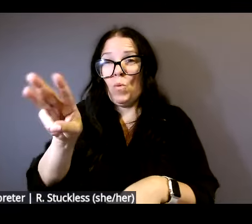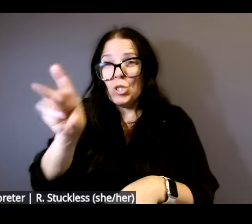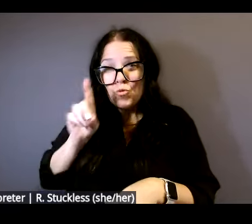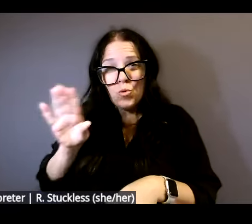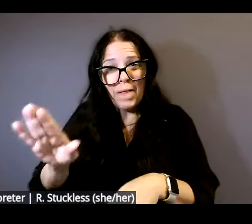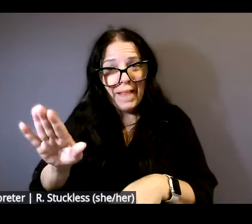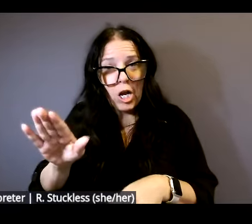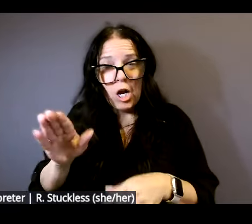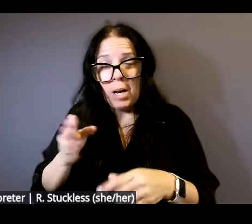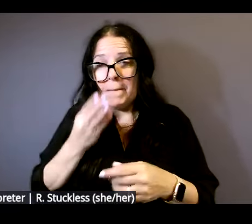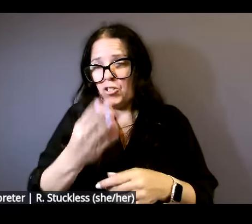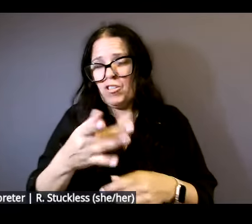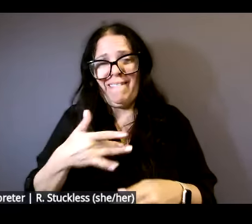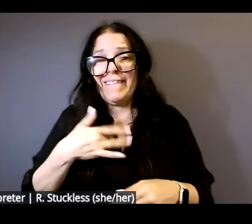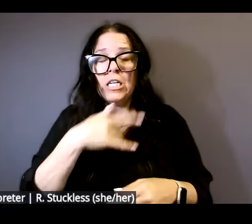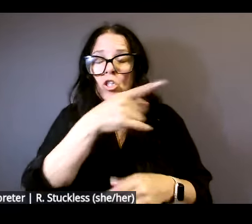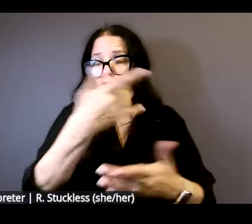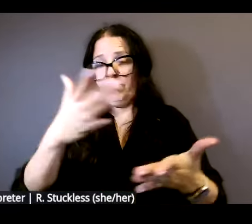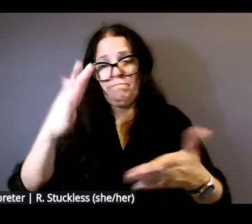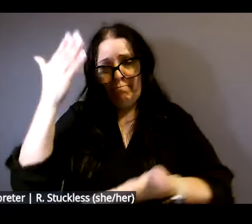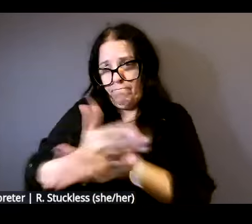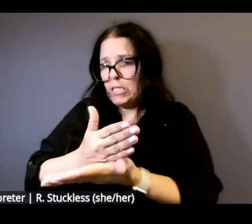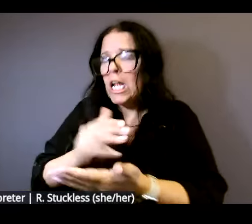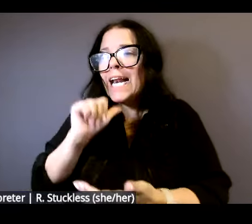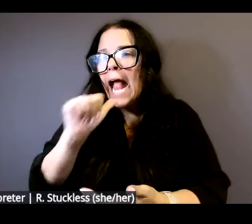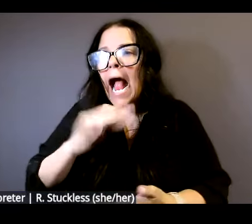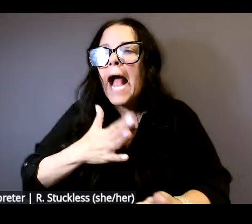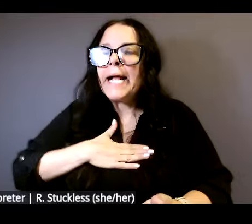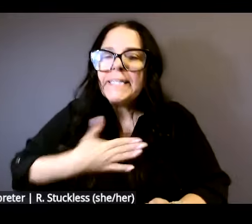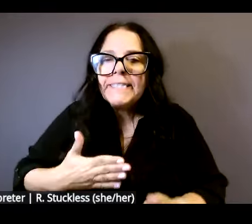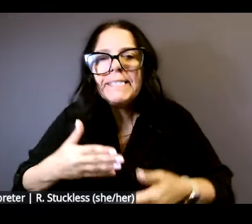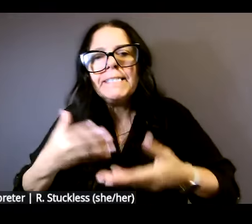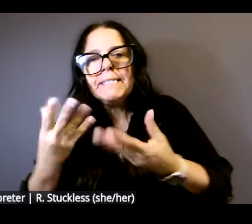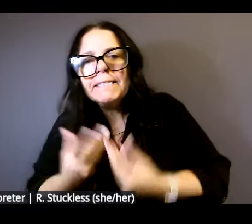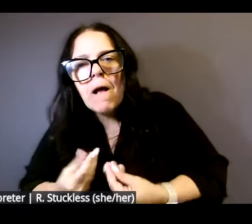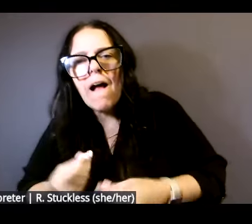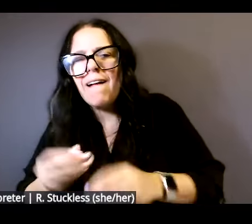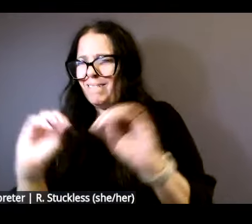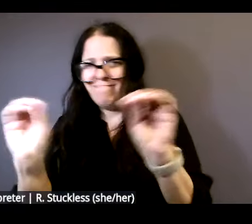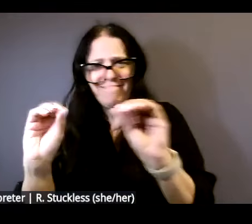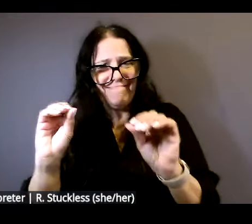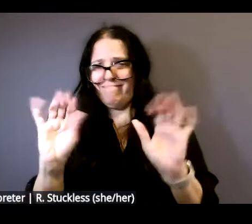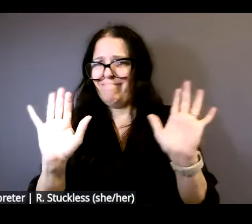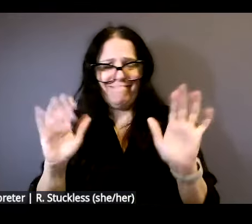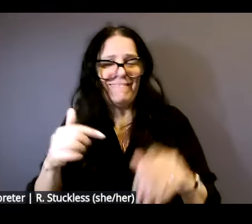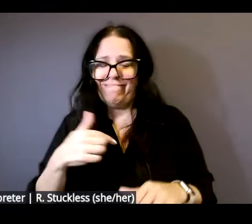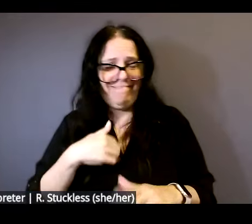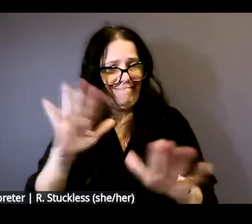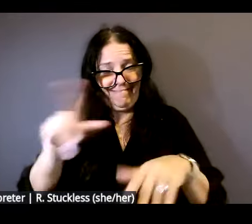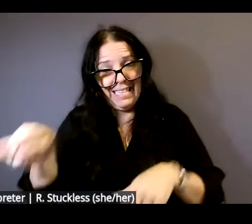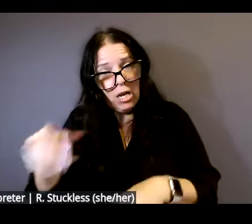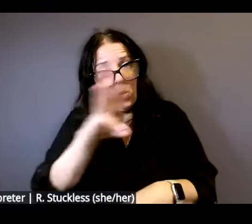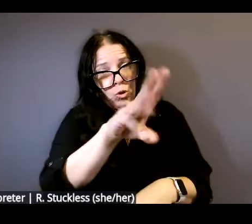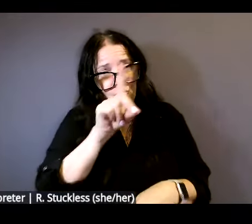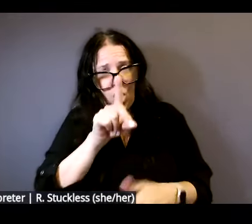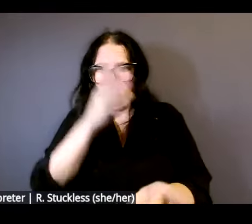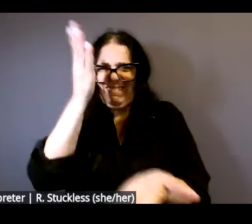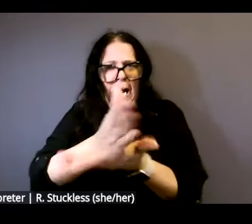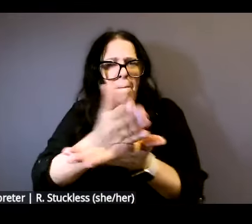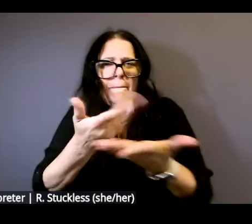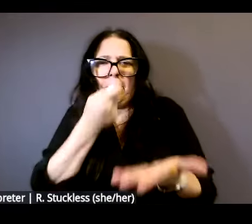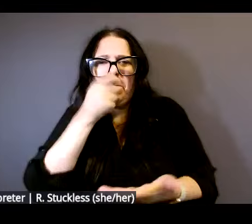I appreciate the opportunity to provide public comments to this board. Is there Board